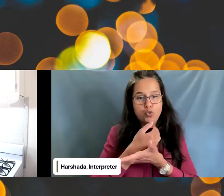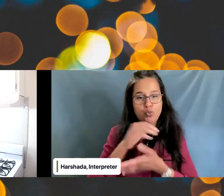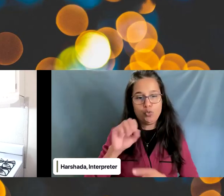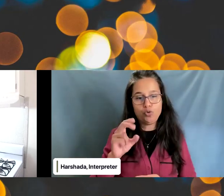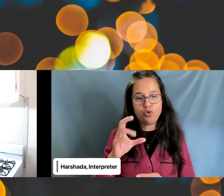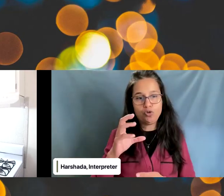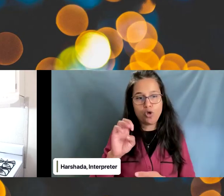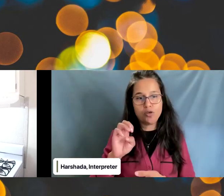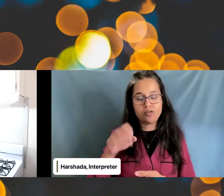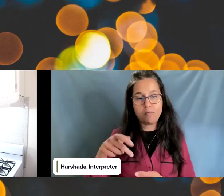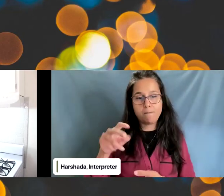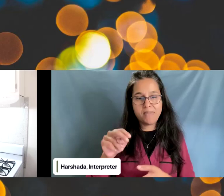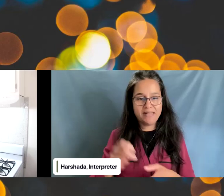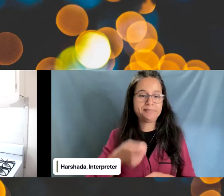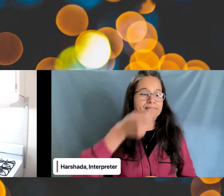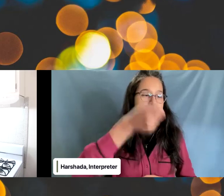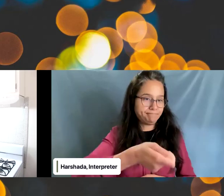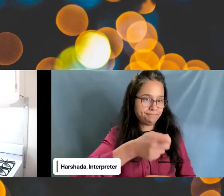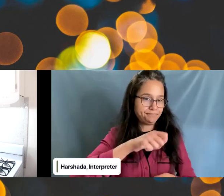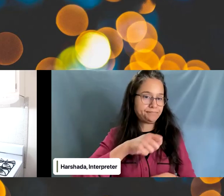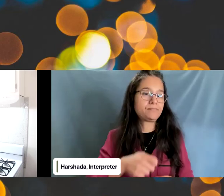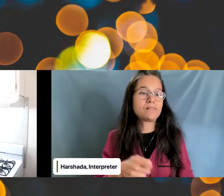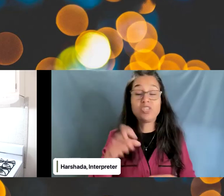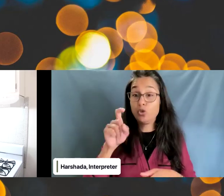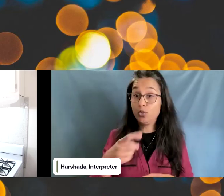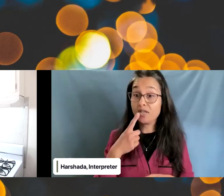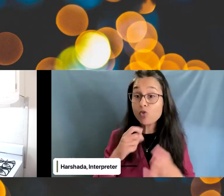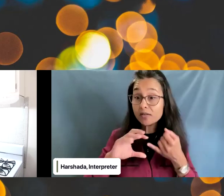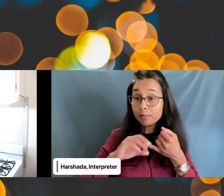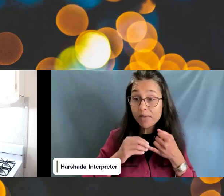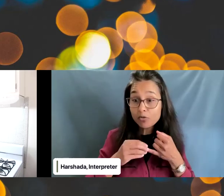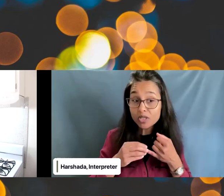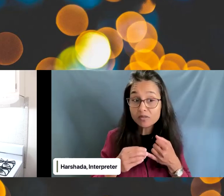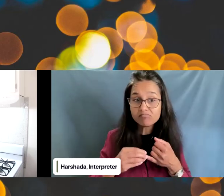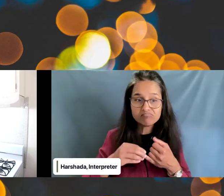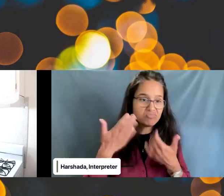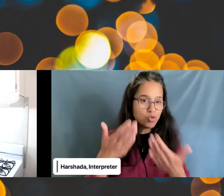What you're going to need is your raspberries. Wash them. If you're,